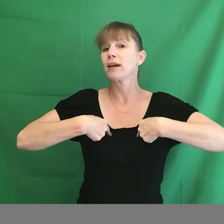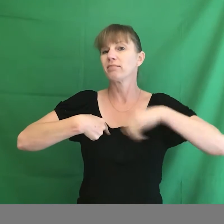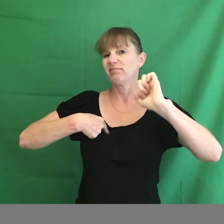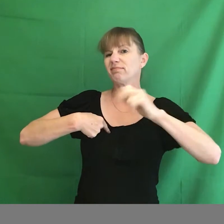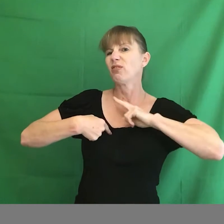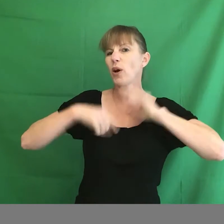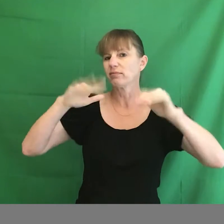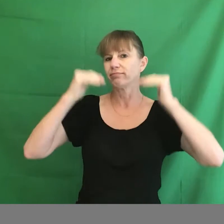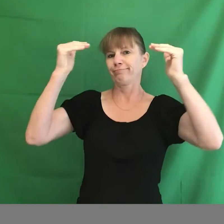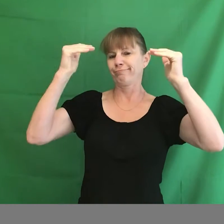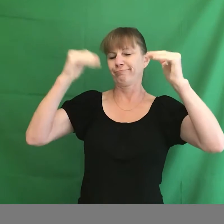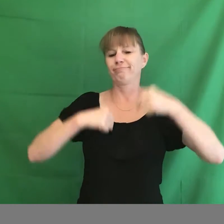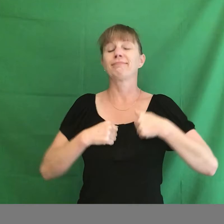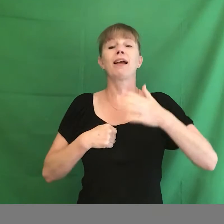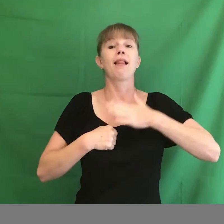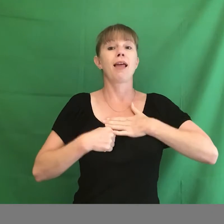he loves me.